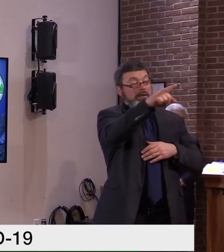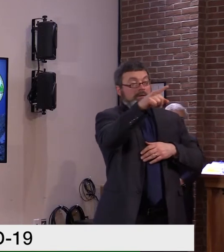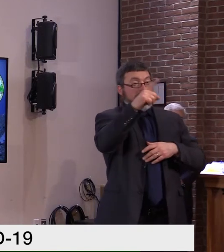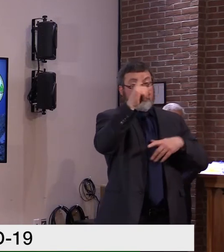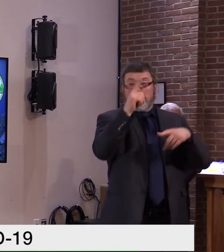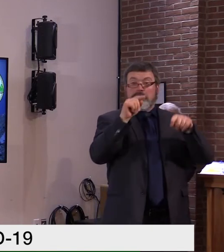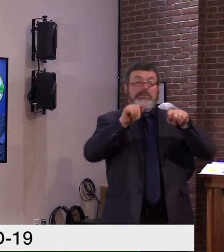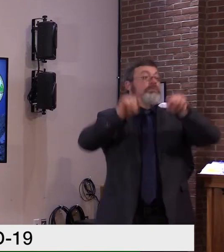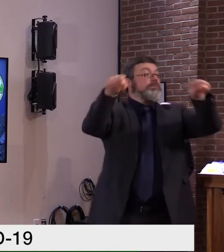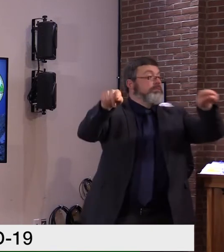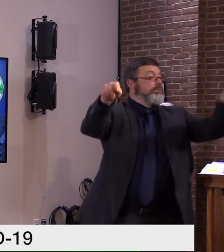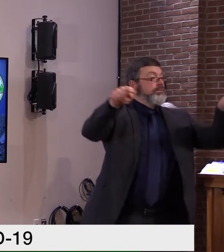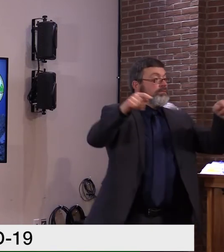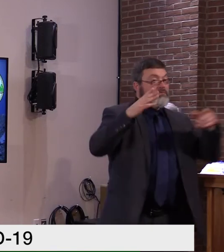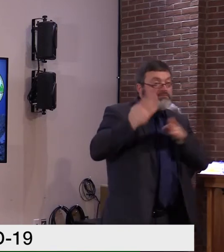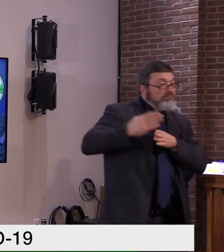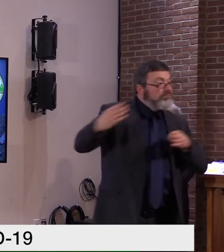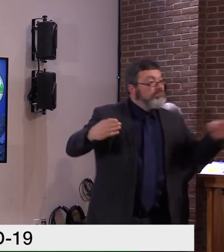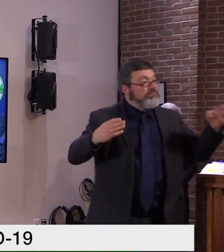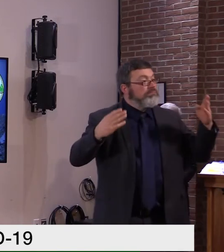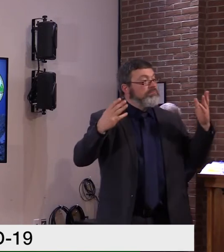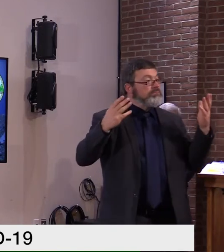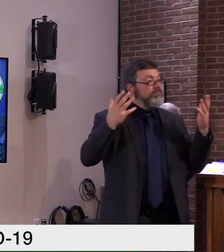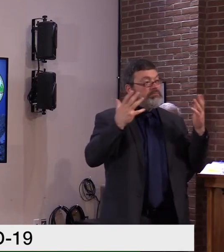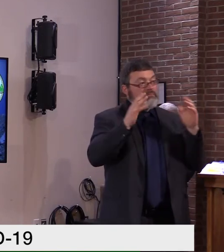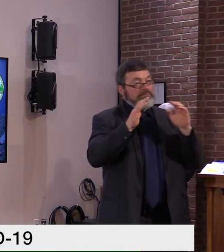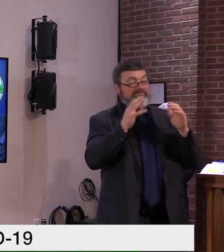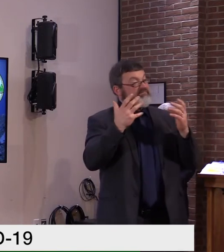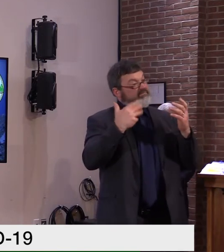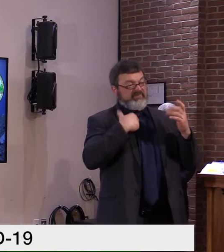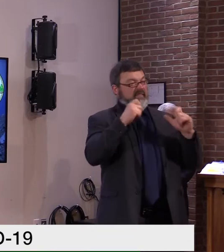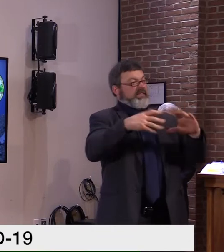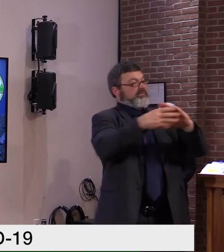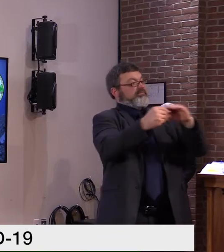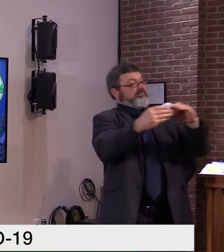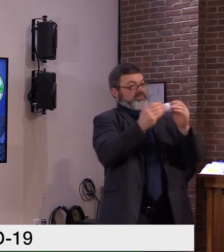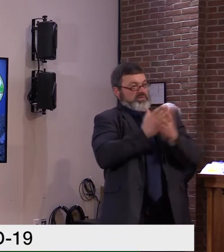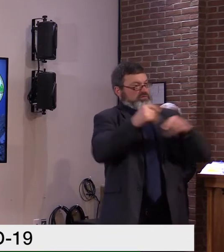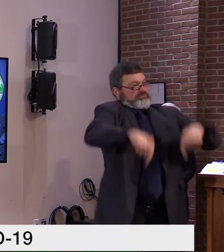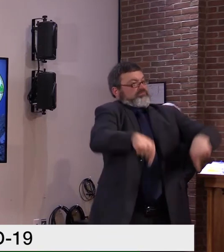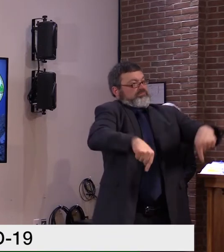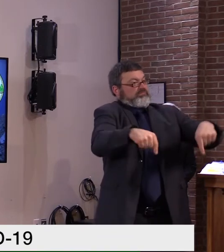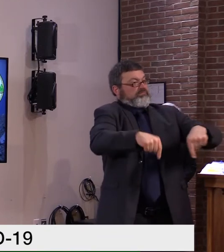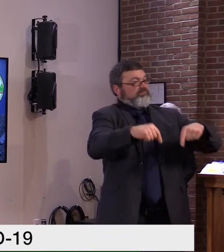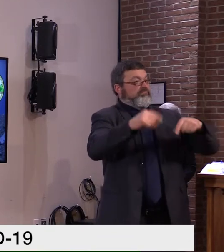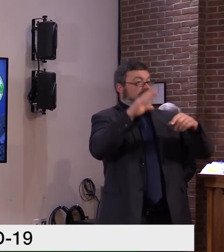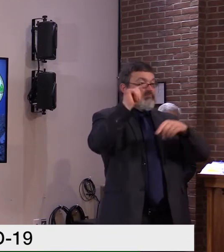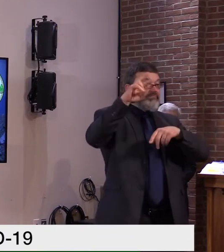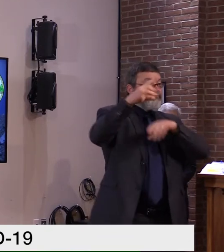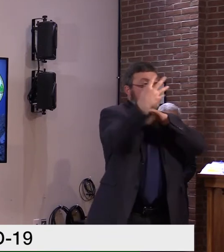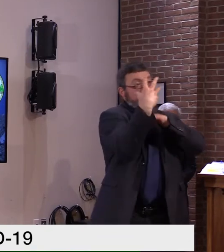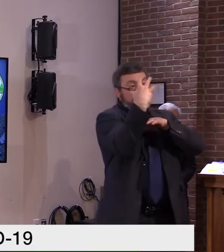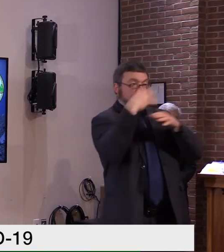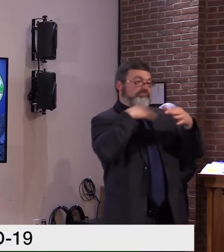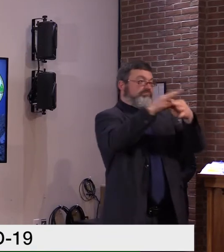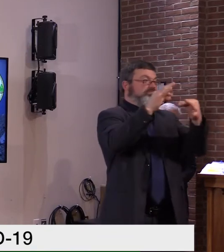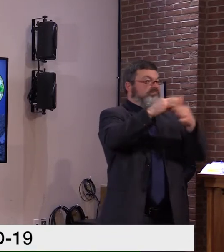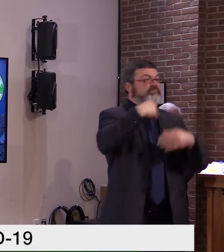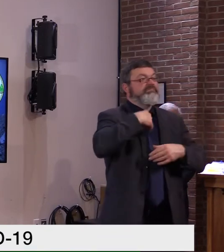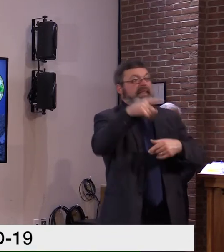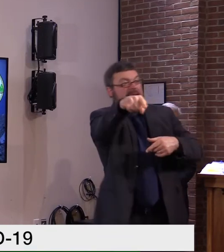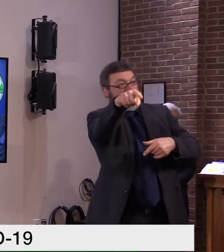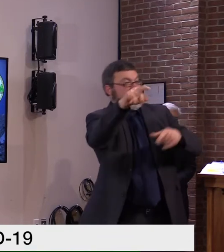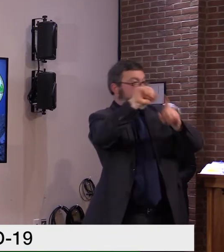as through a news release or other means, to take the public health action quickly. Like we did this past